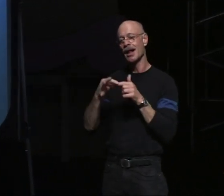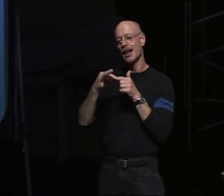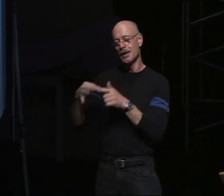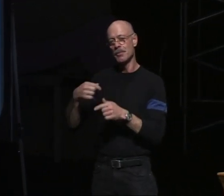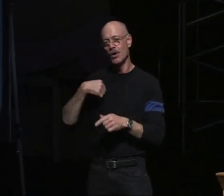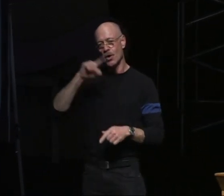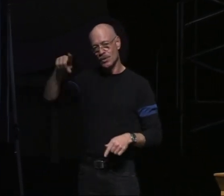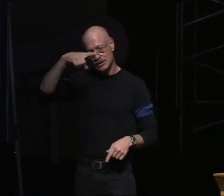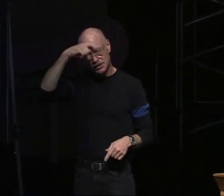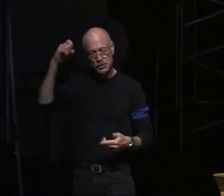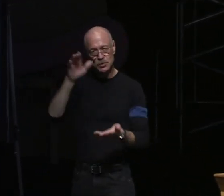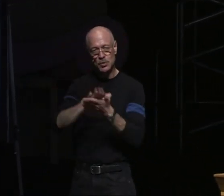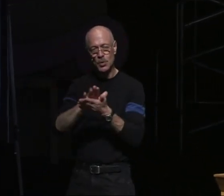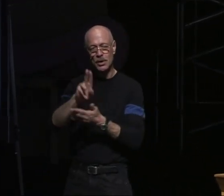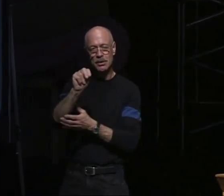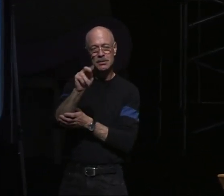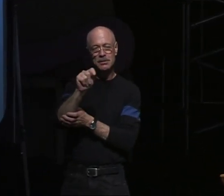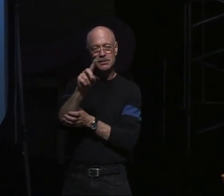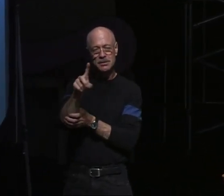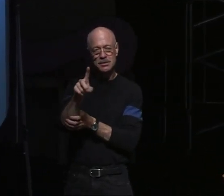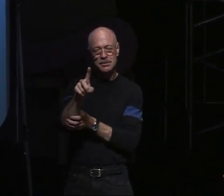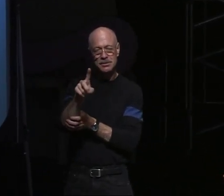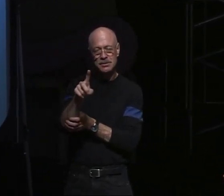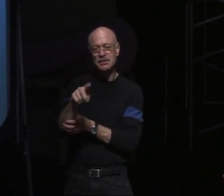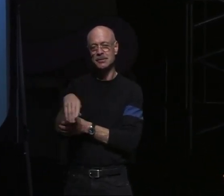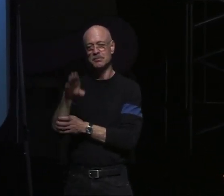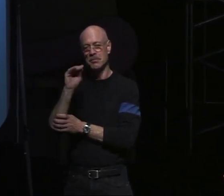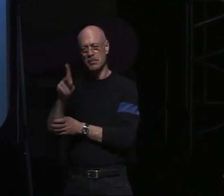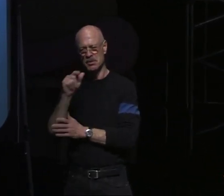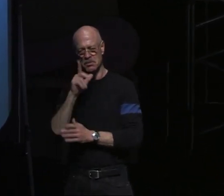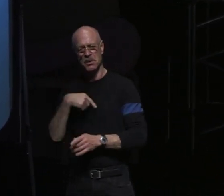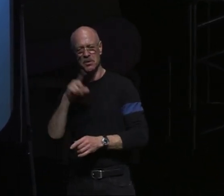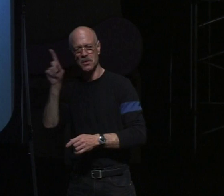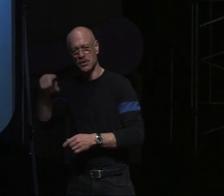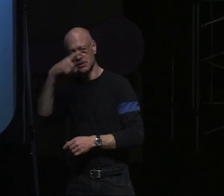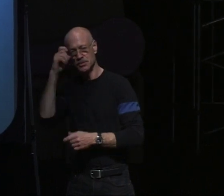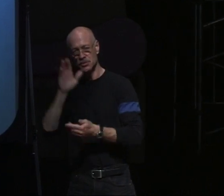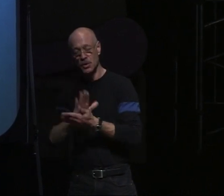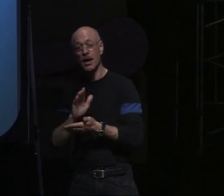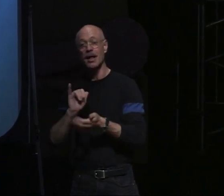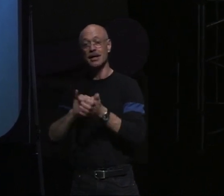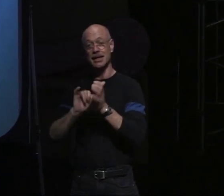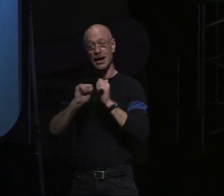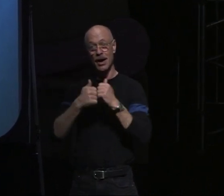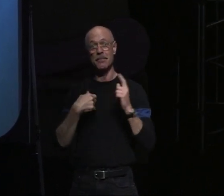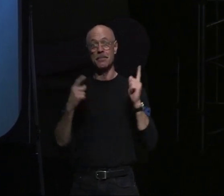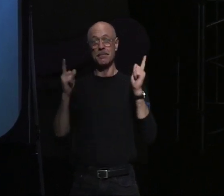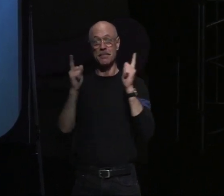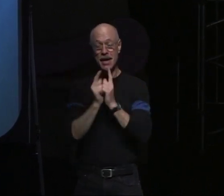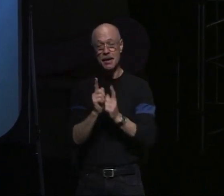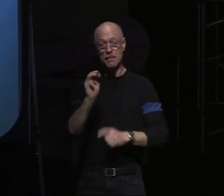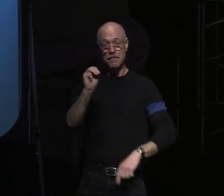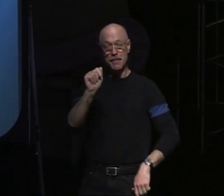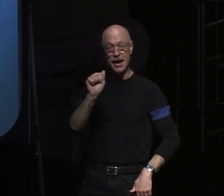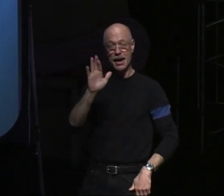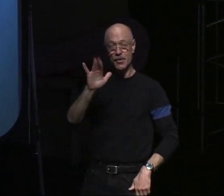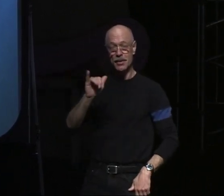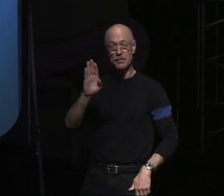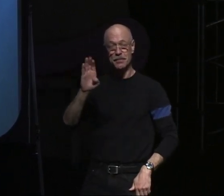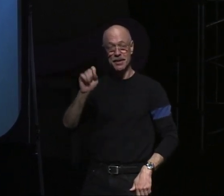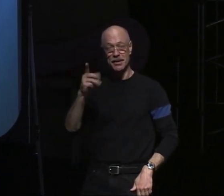and became very fluent and proficient signers. In summer school, or the summertime, I went to the National Theater of the